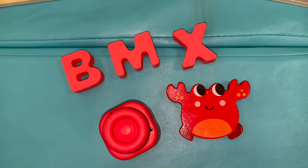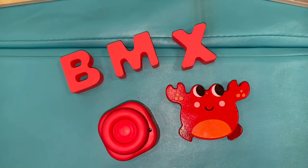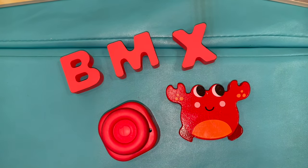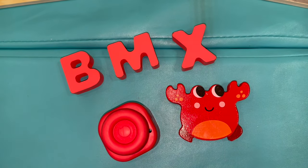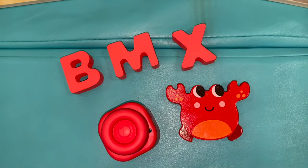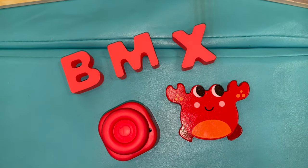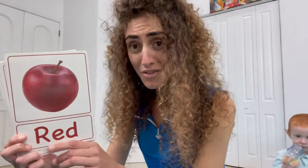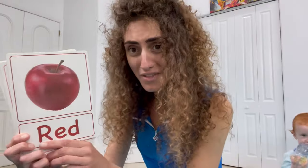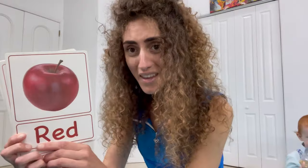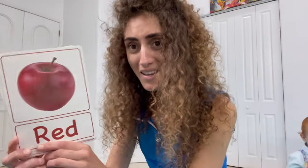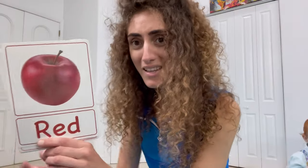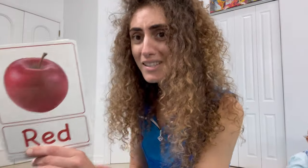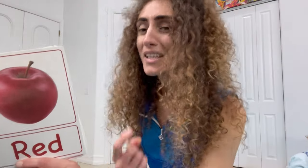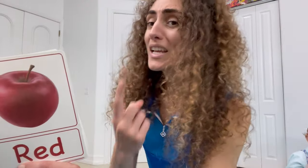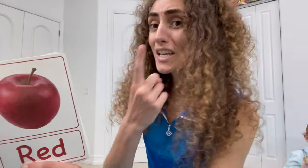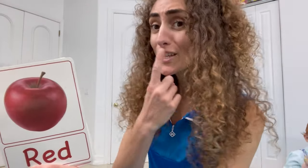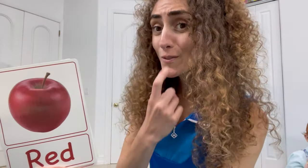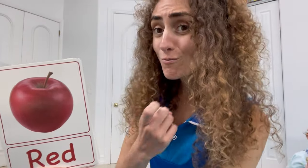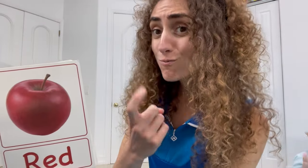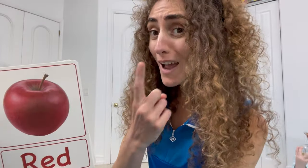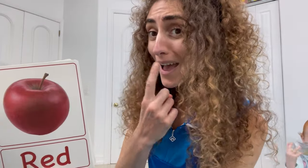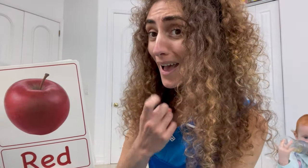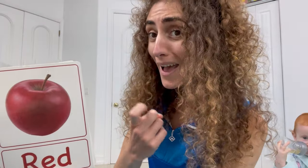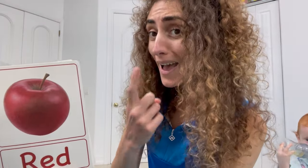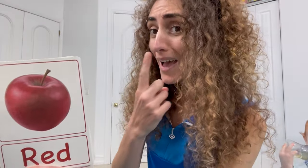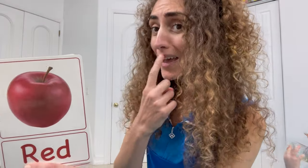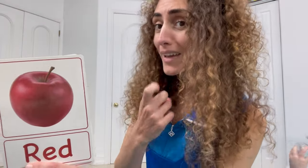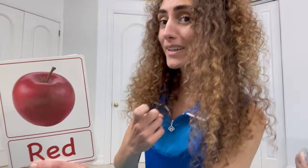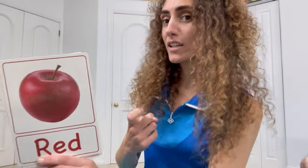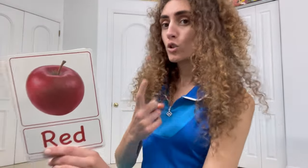Red. This is red.